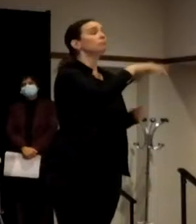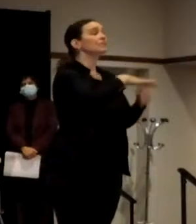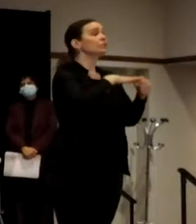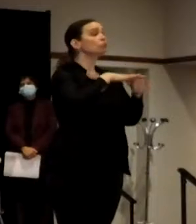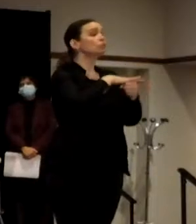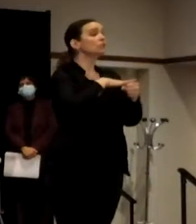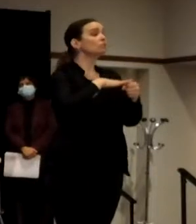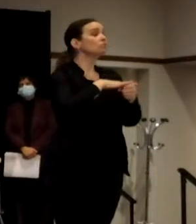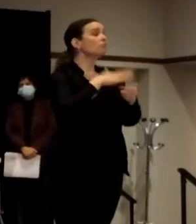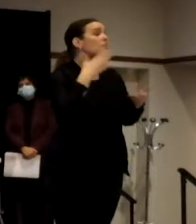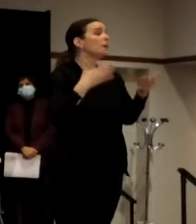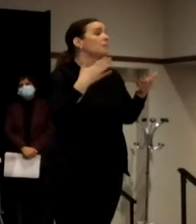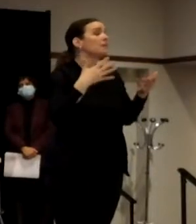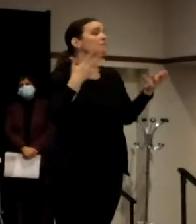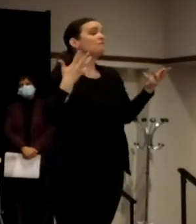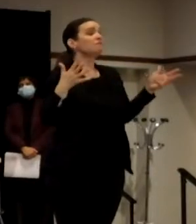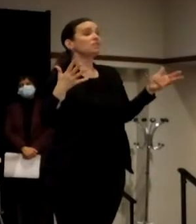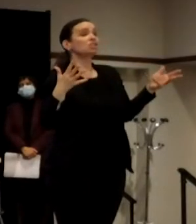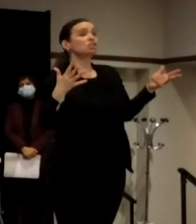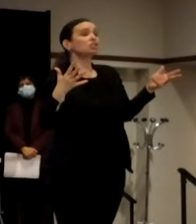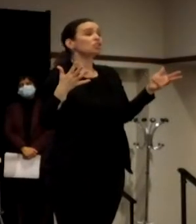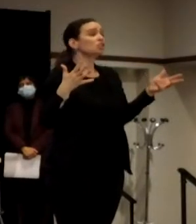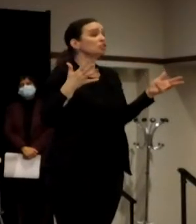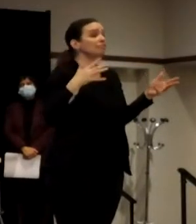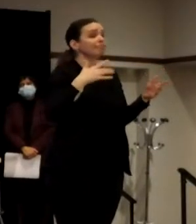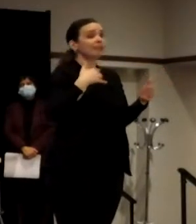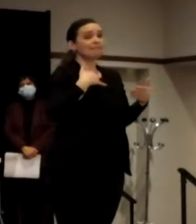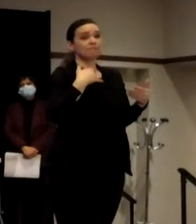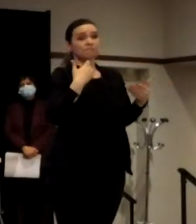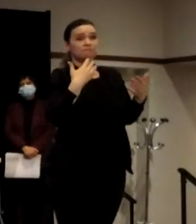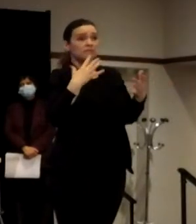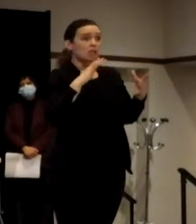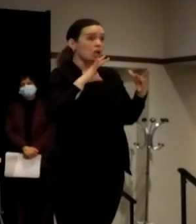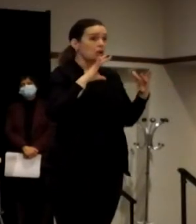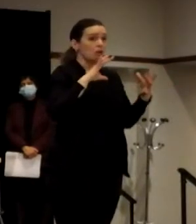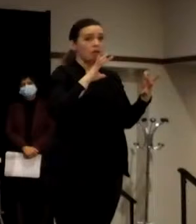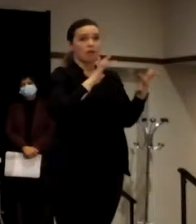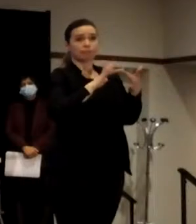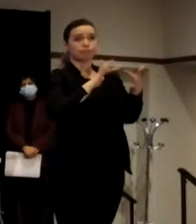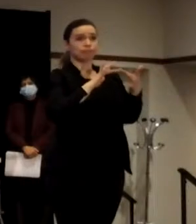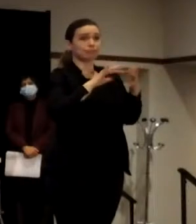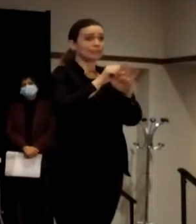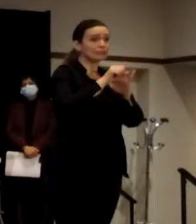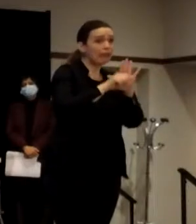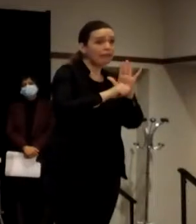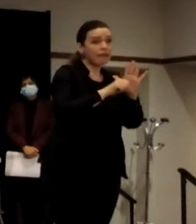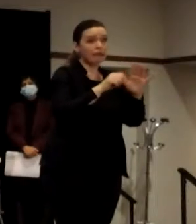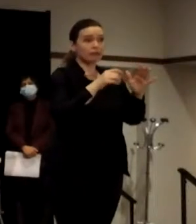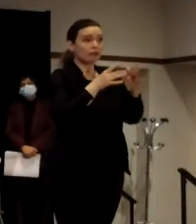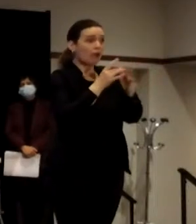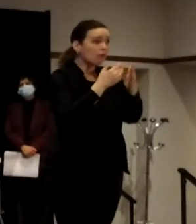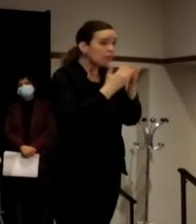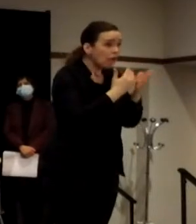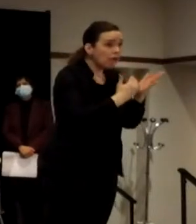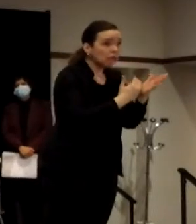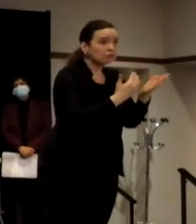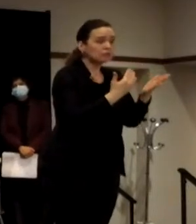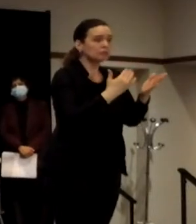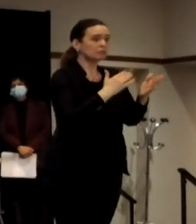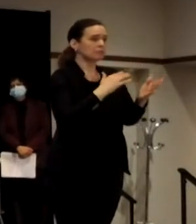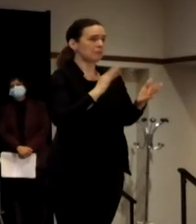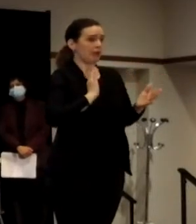already been here in the state, because that's where they started out in the beginning. But from the standpoint